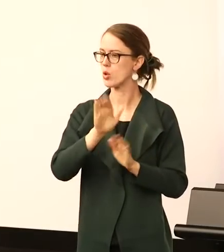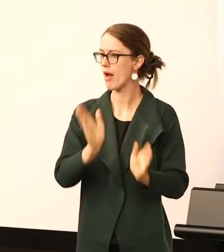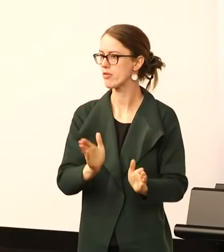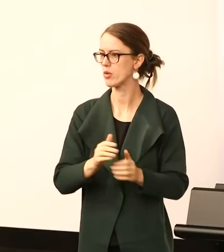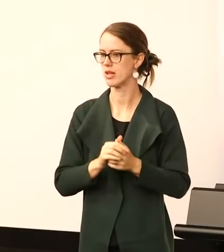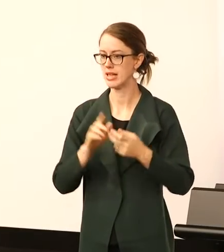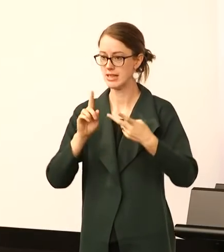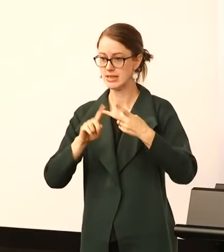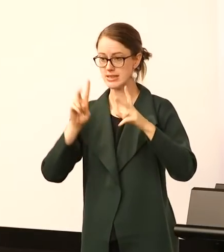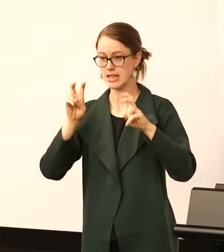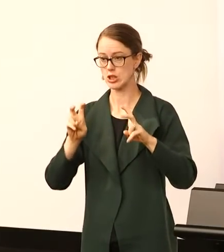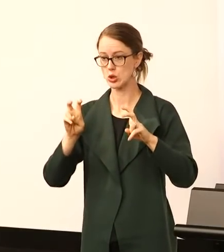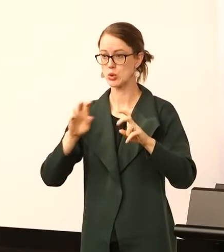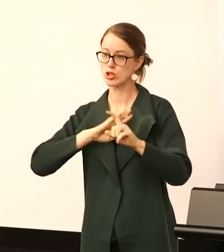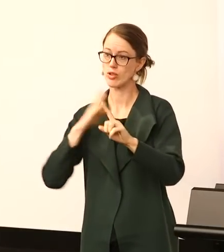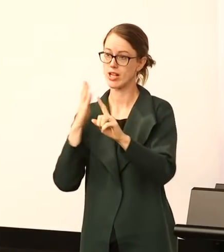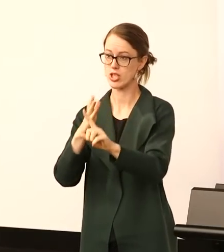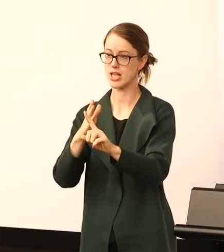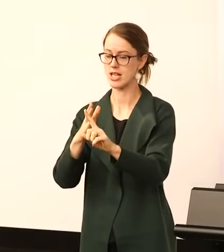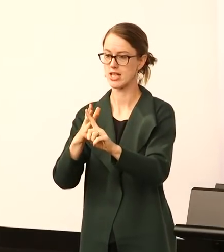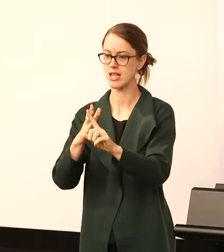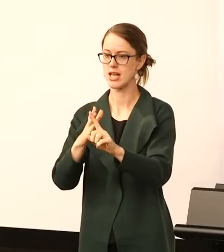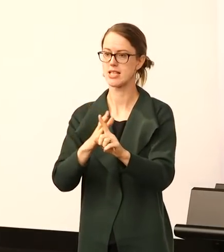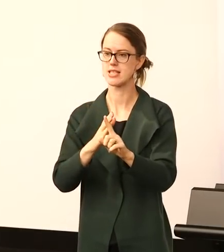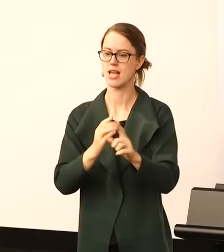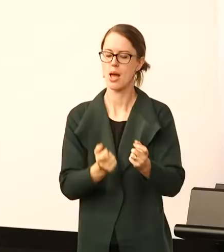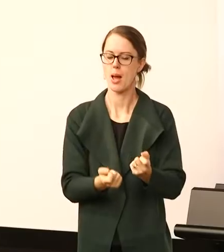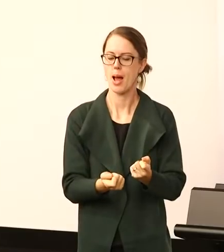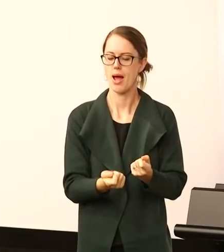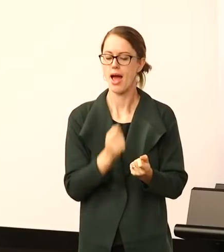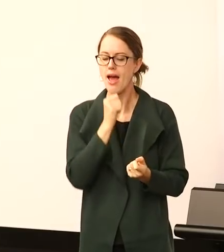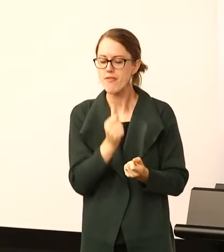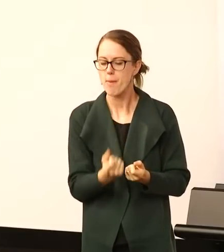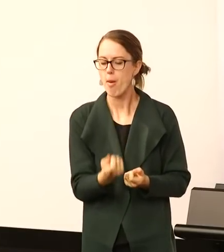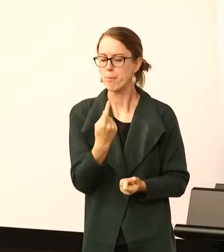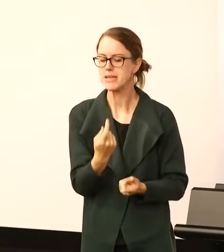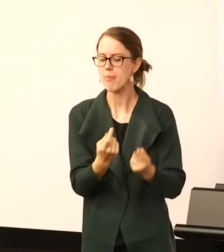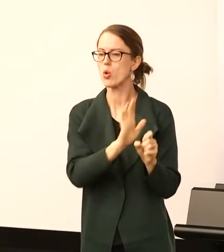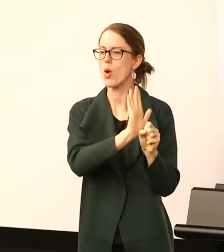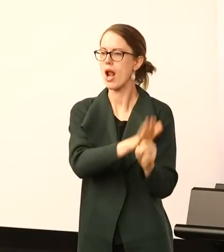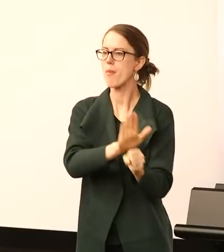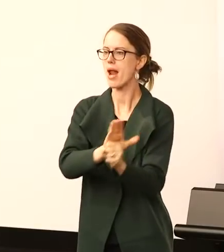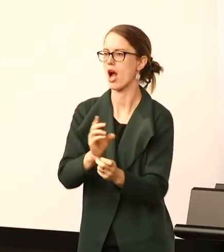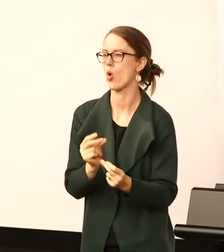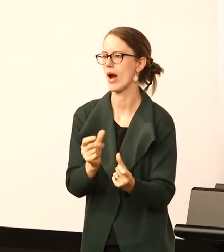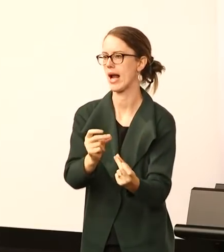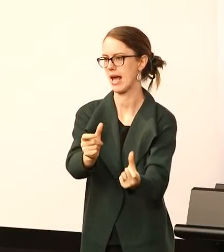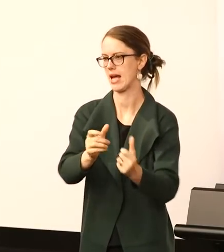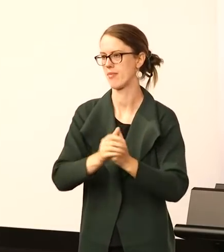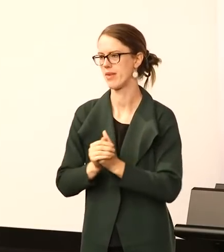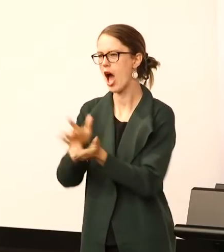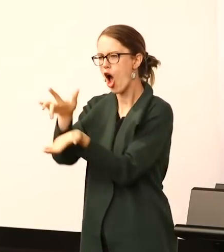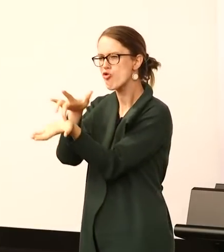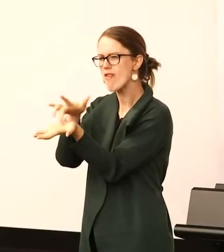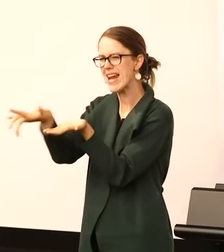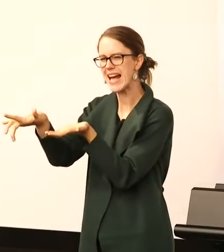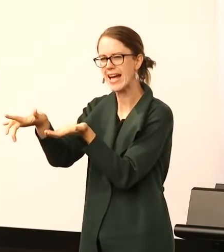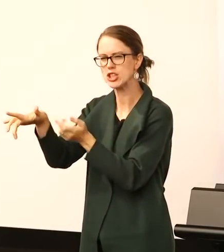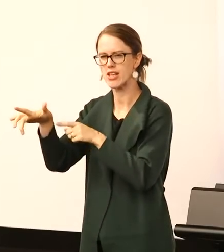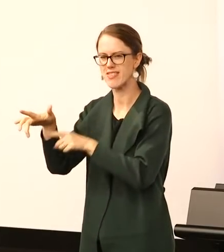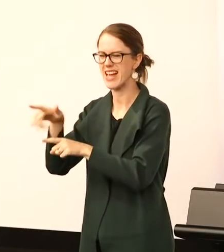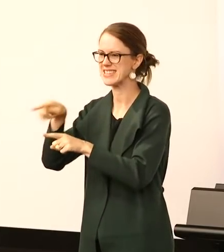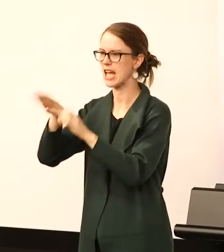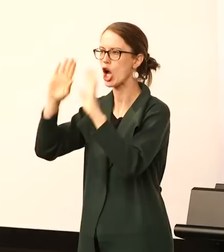On the second issue, the strategy is elimination, and I think the difference is here. Really, eradication will be